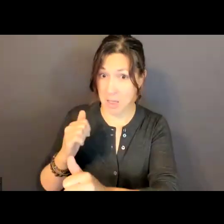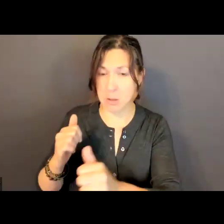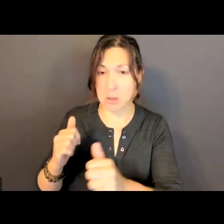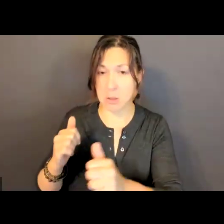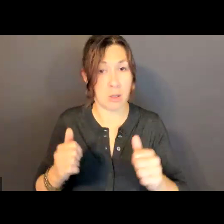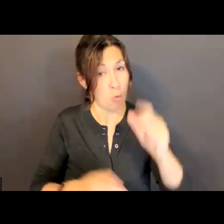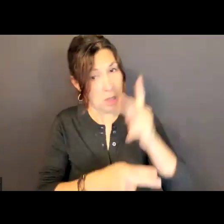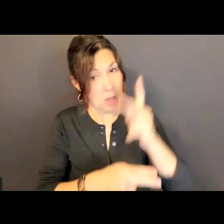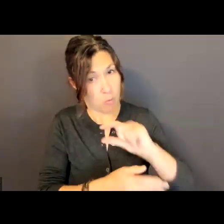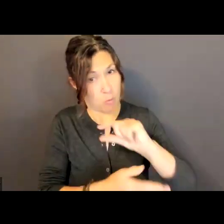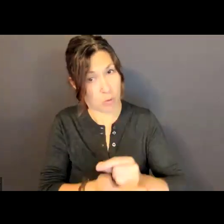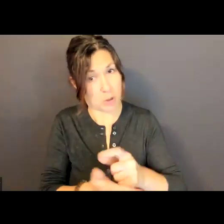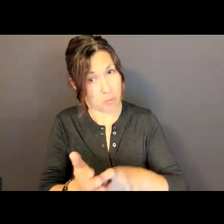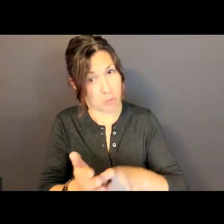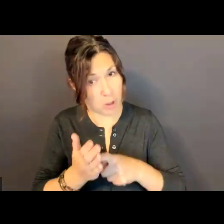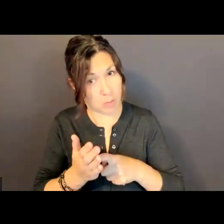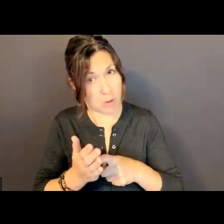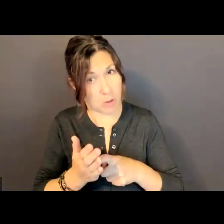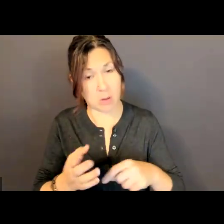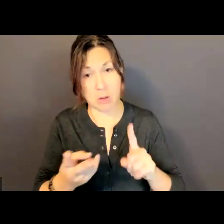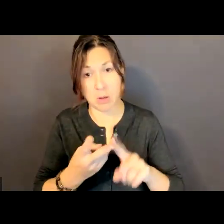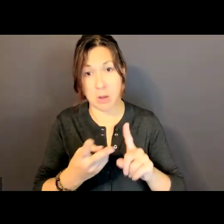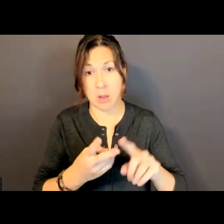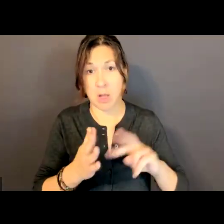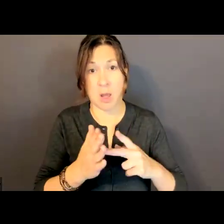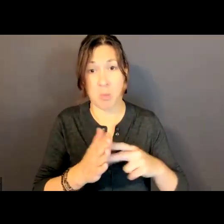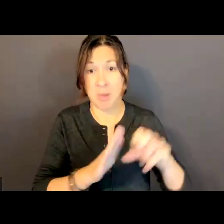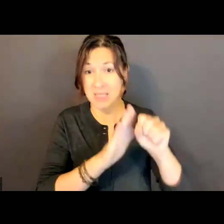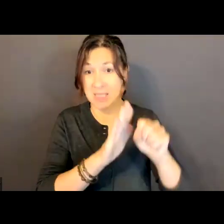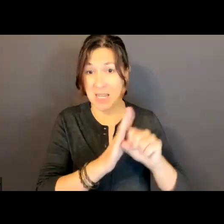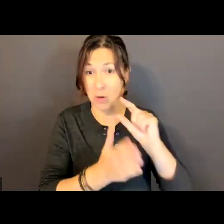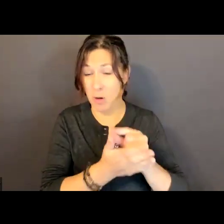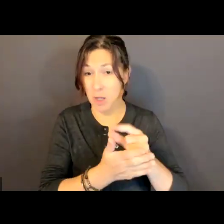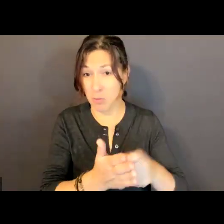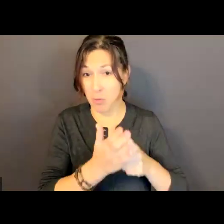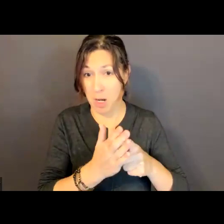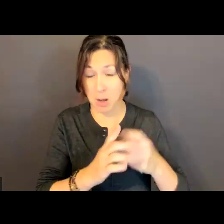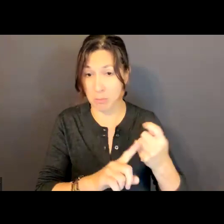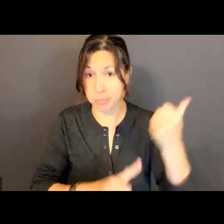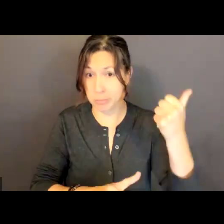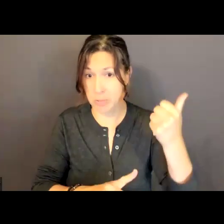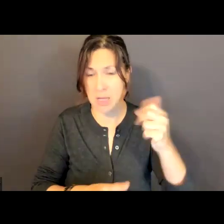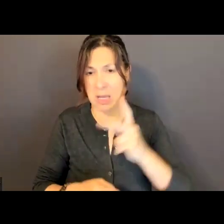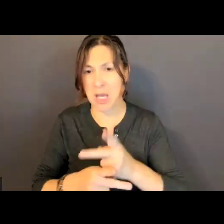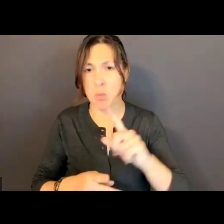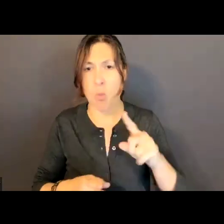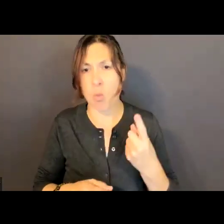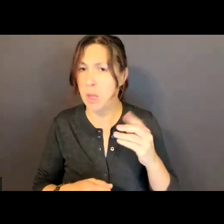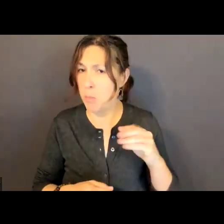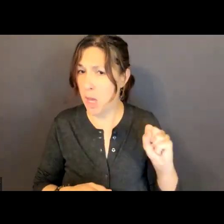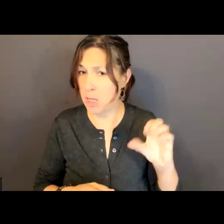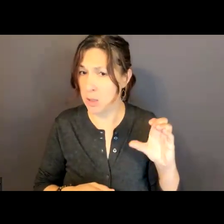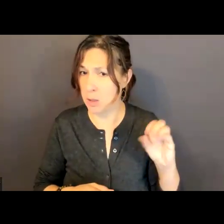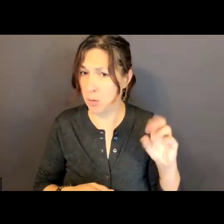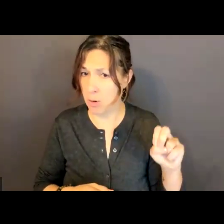is? Will we get rid of the state graduation requirements and only keep Mass Core? I